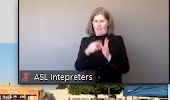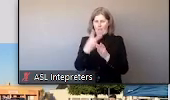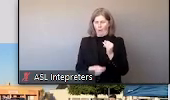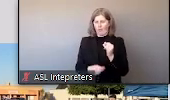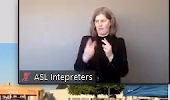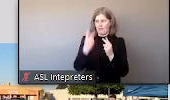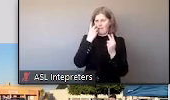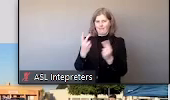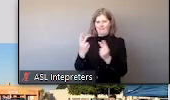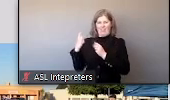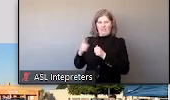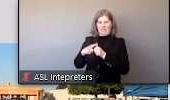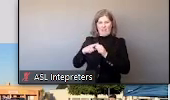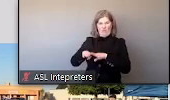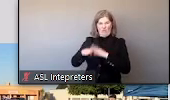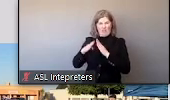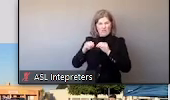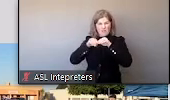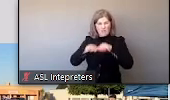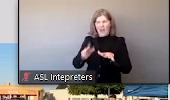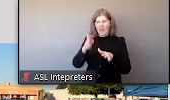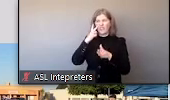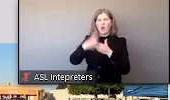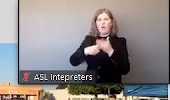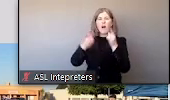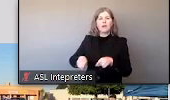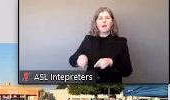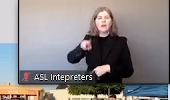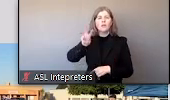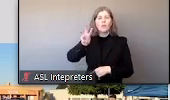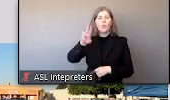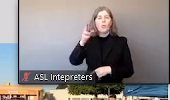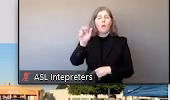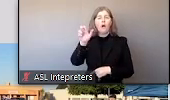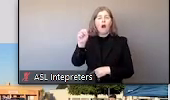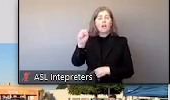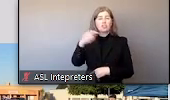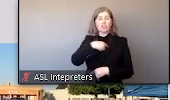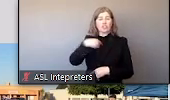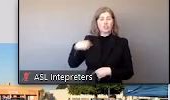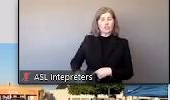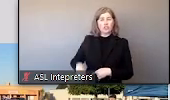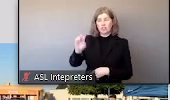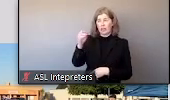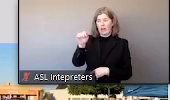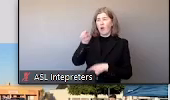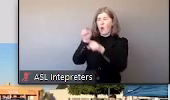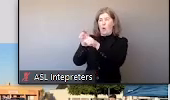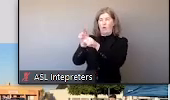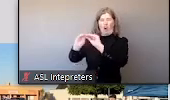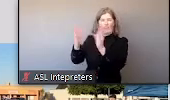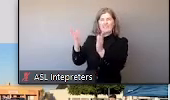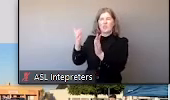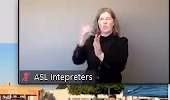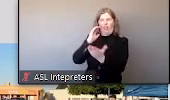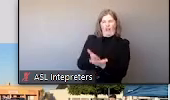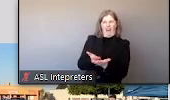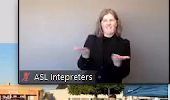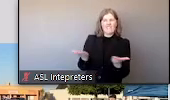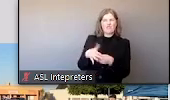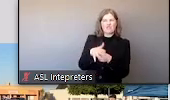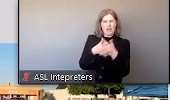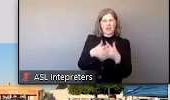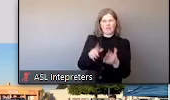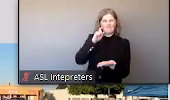of the pandemic, when I saw what was happening in Wuhan, China, when it was very clear it was coming to America and New Mexico, and